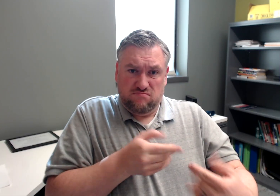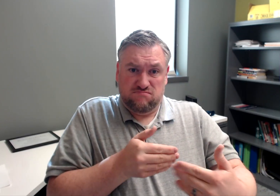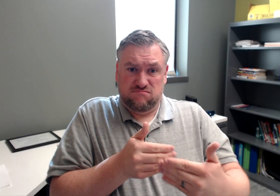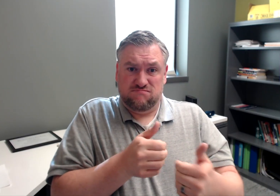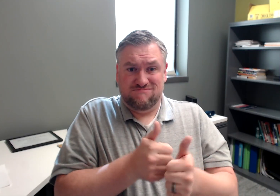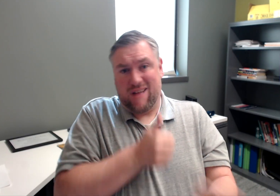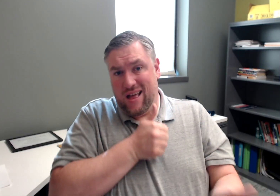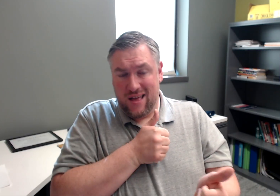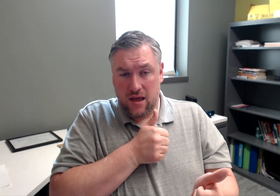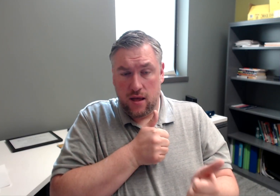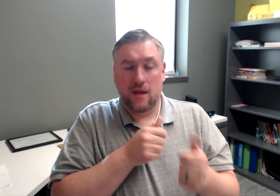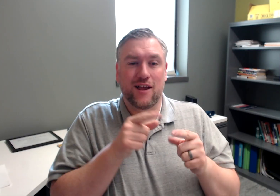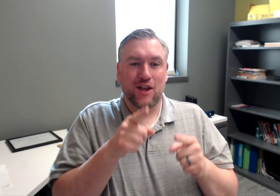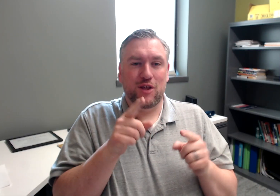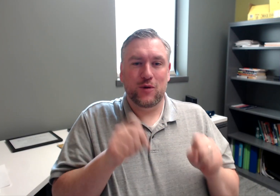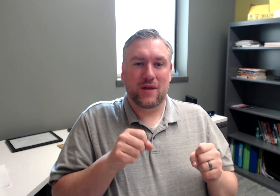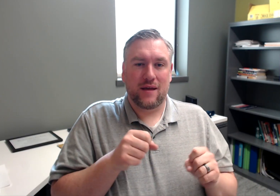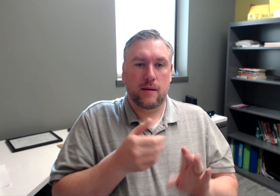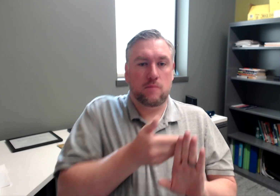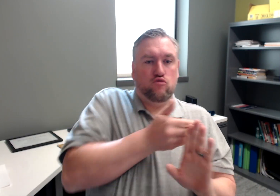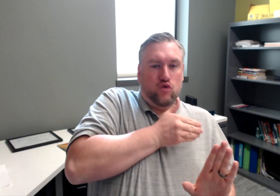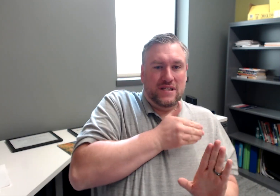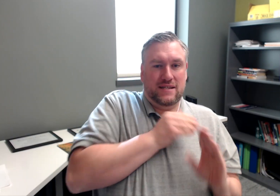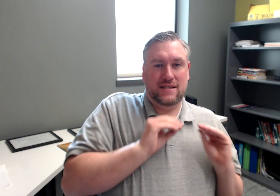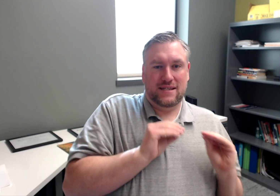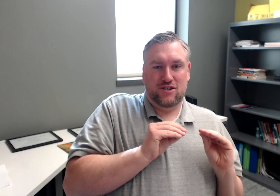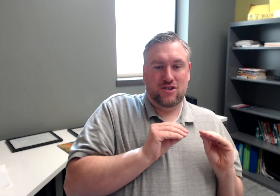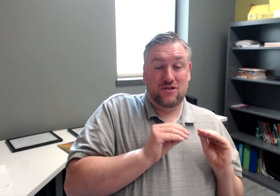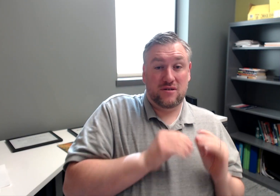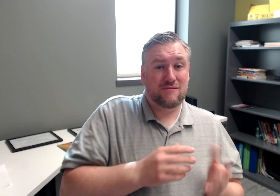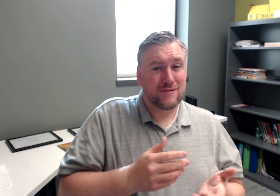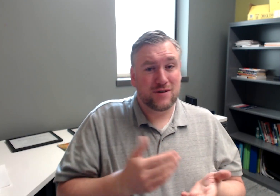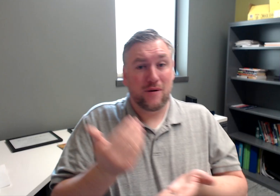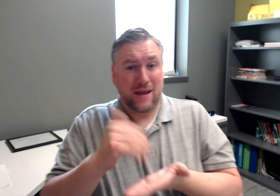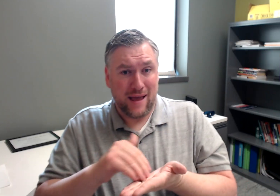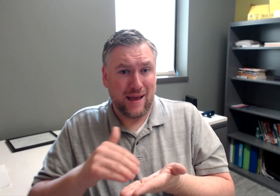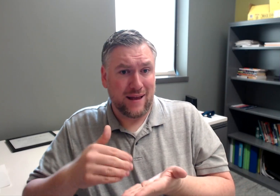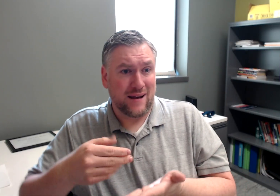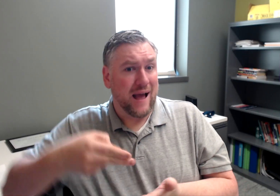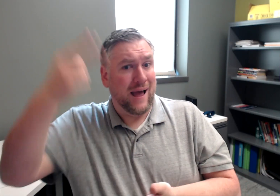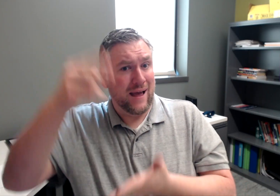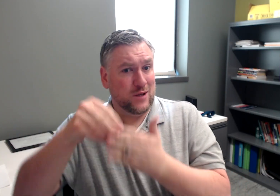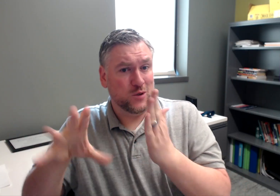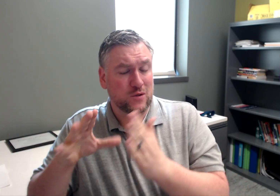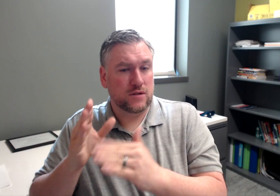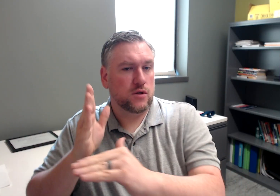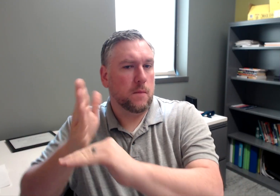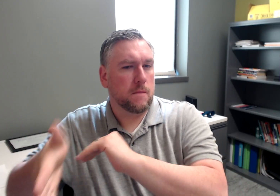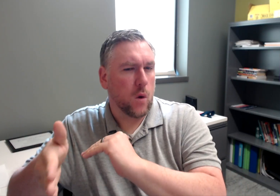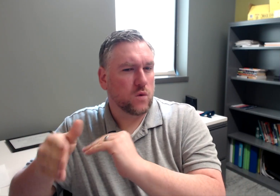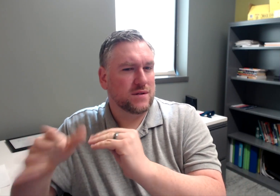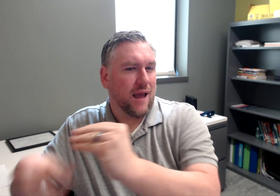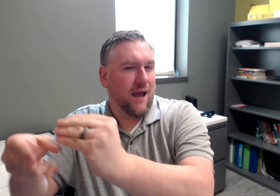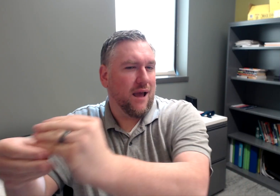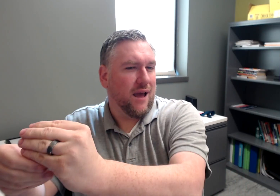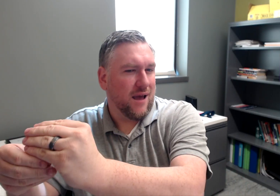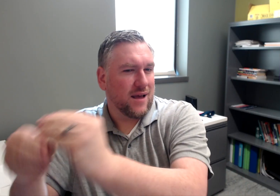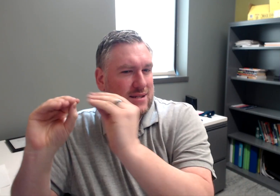So for students who struggle, you pre-teach. And for those high students,